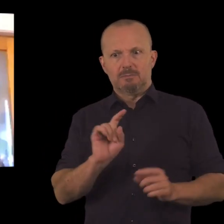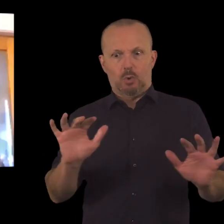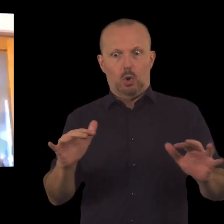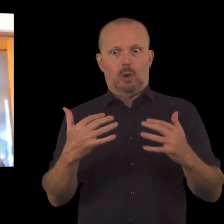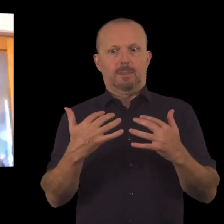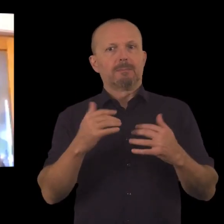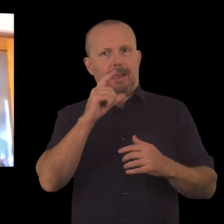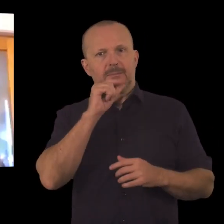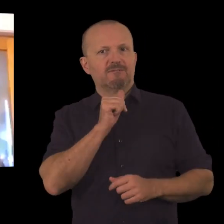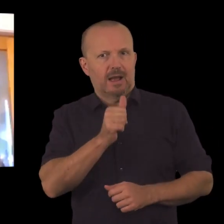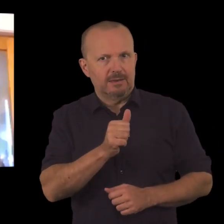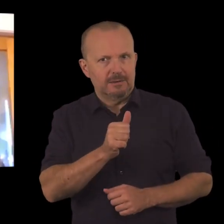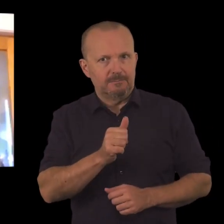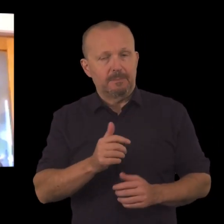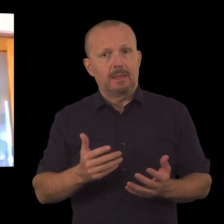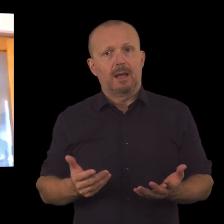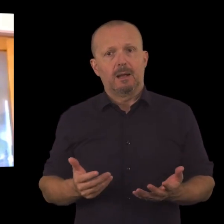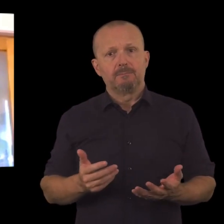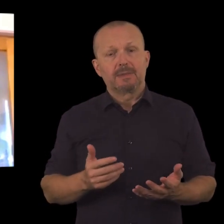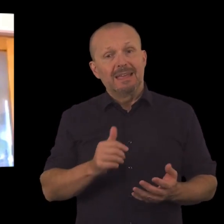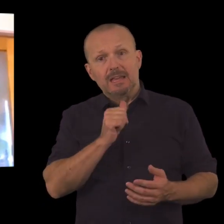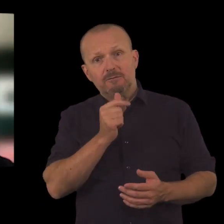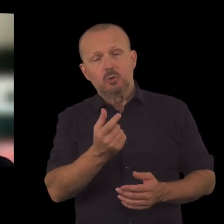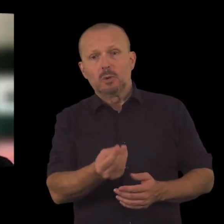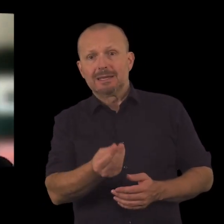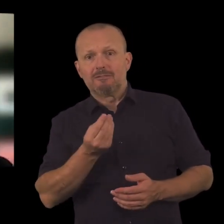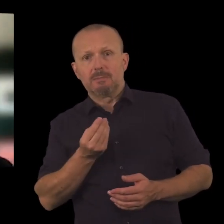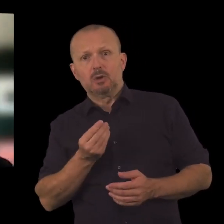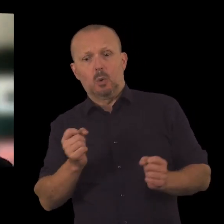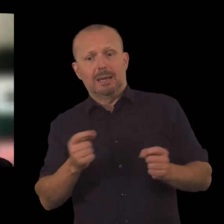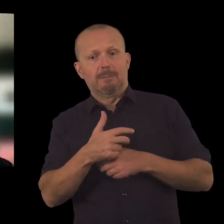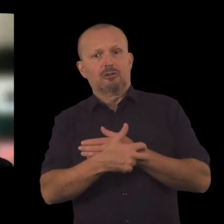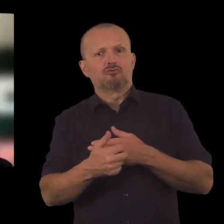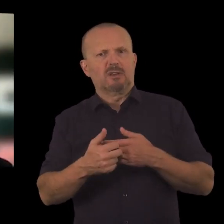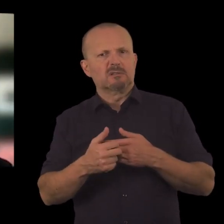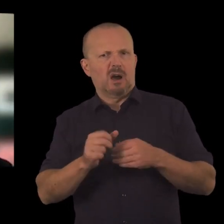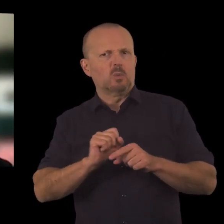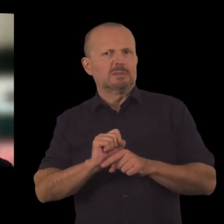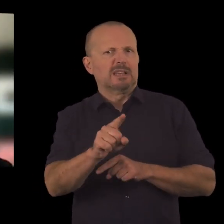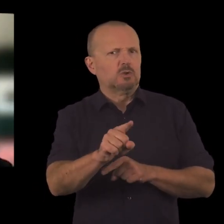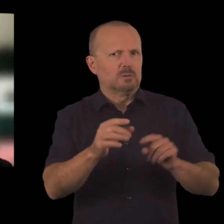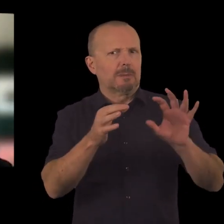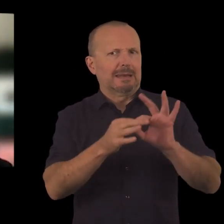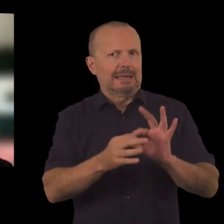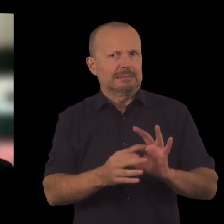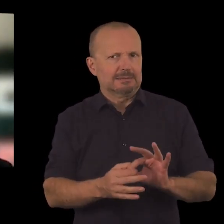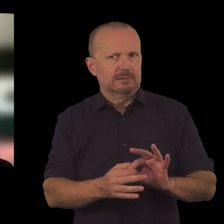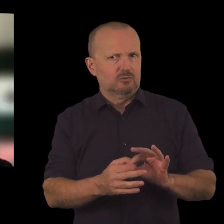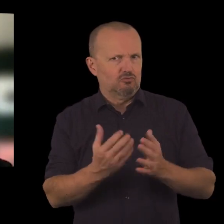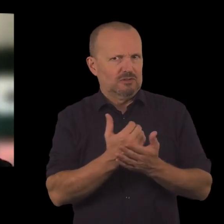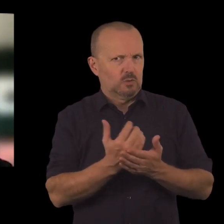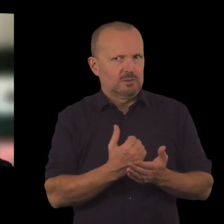Yeah. And I'm happy to, if you're happy to send me your email, Emily, I can send you some links